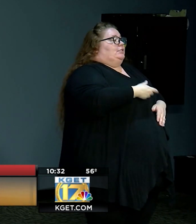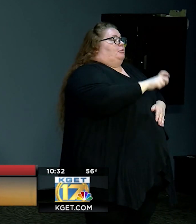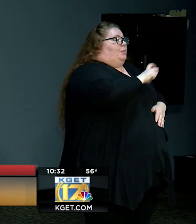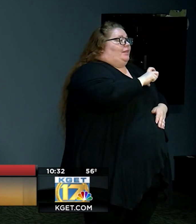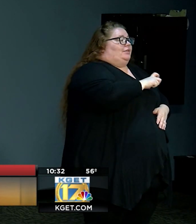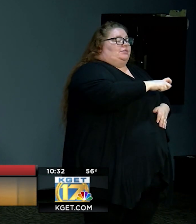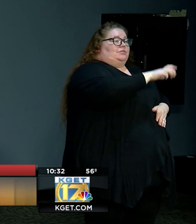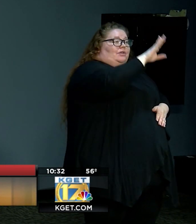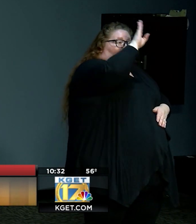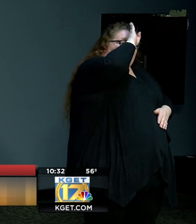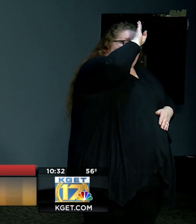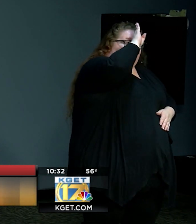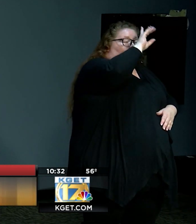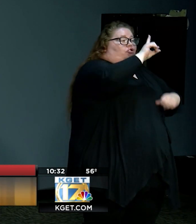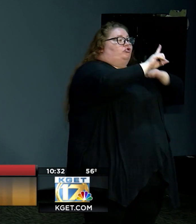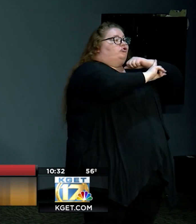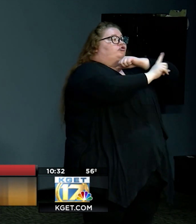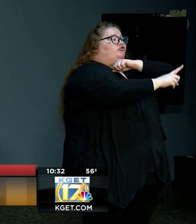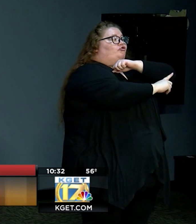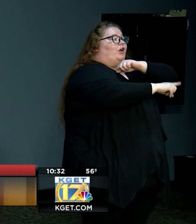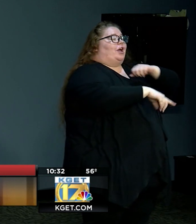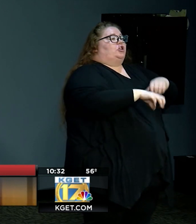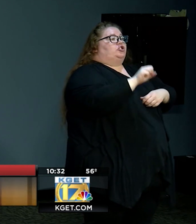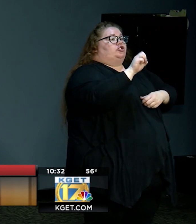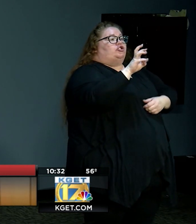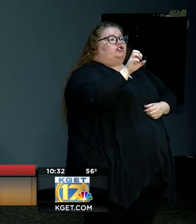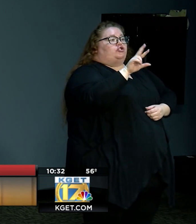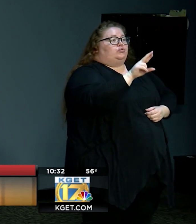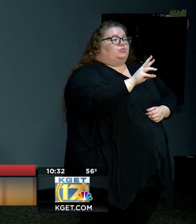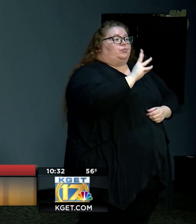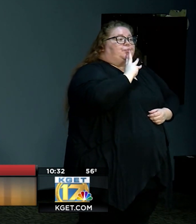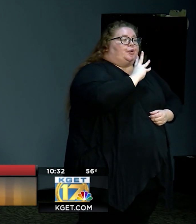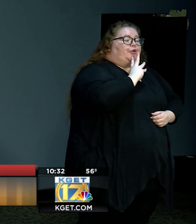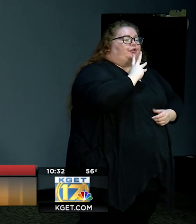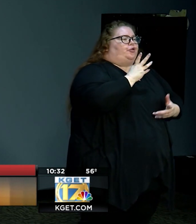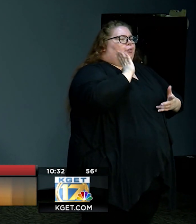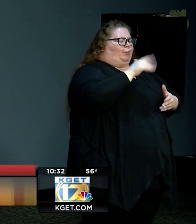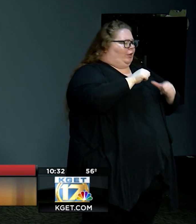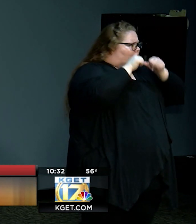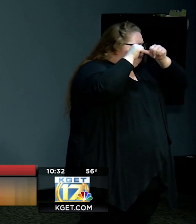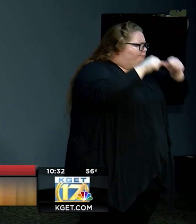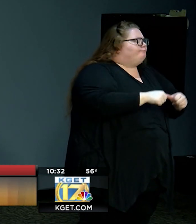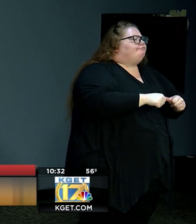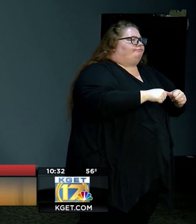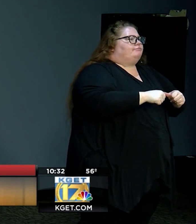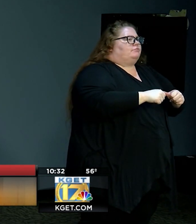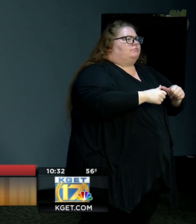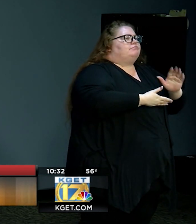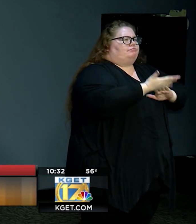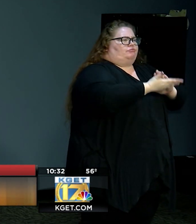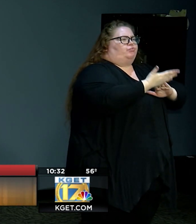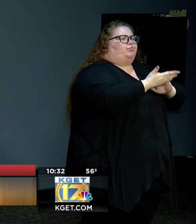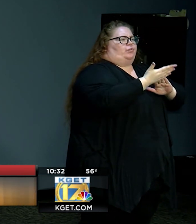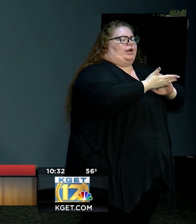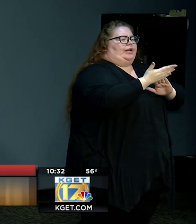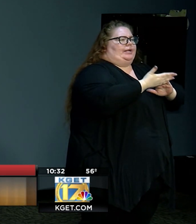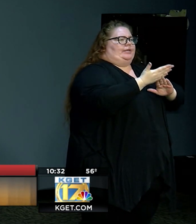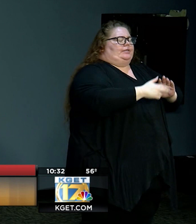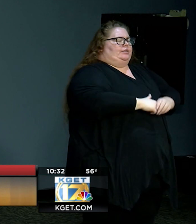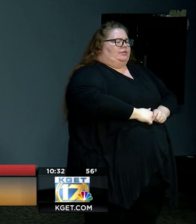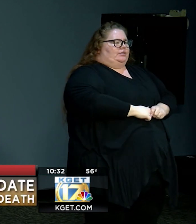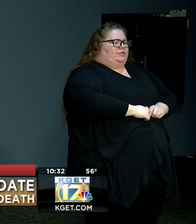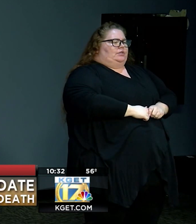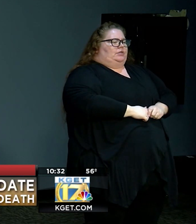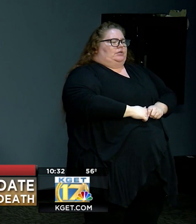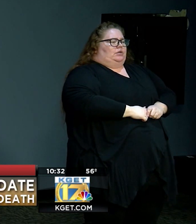response, our trash, sewer, and water services will remain intact. We're providing our employees